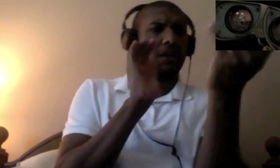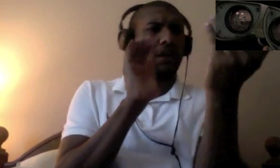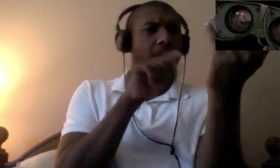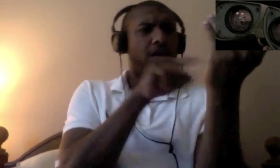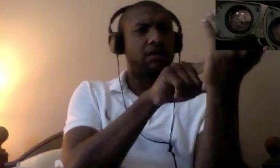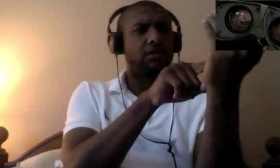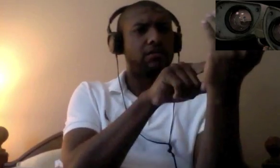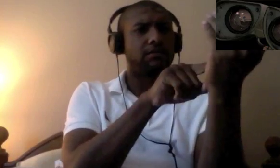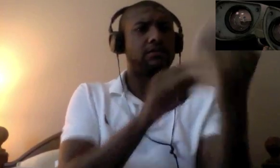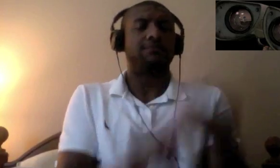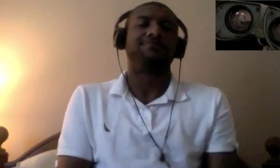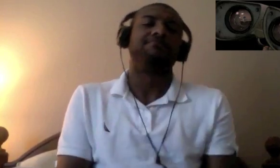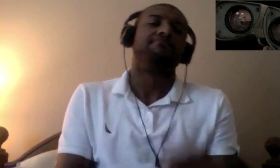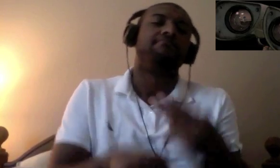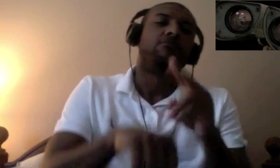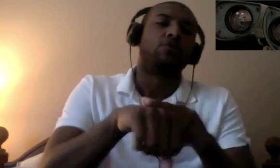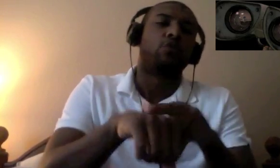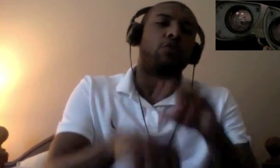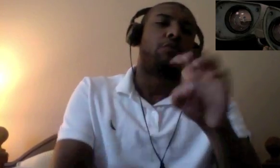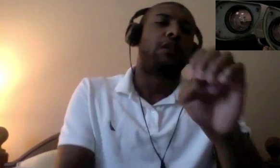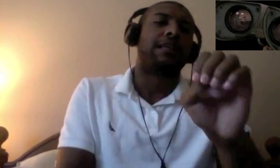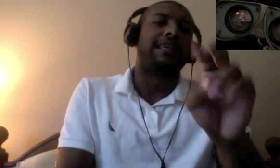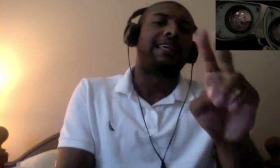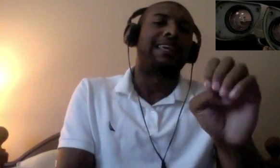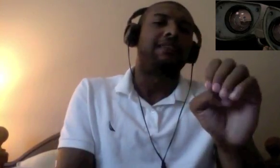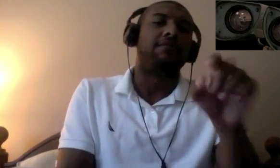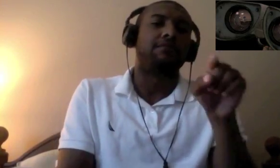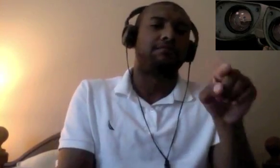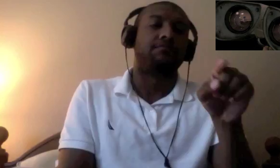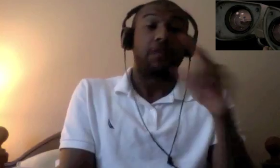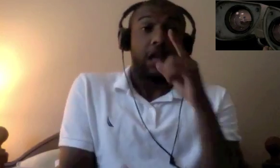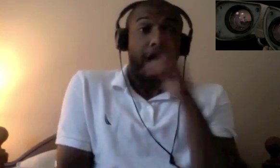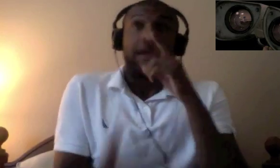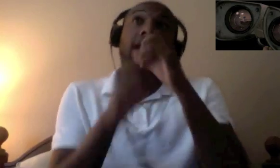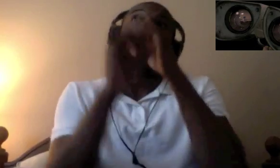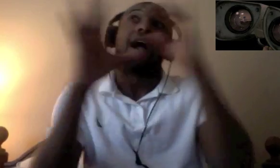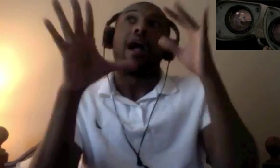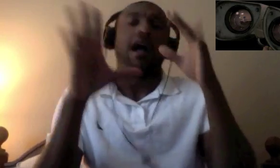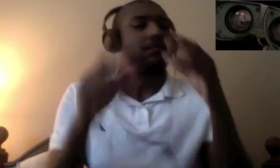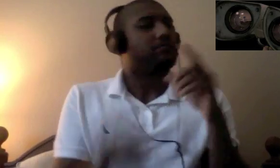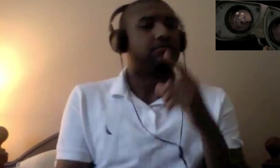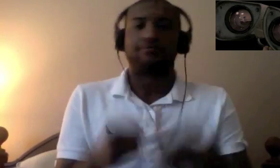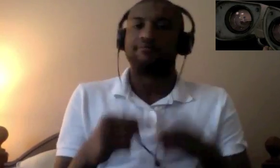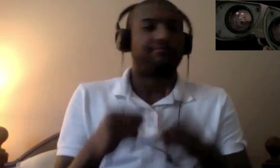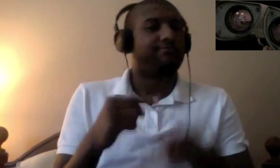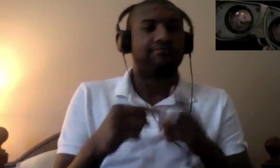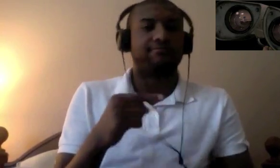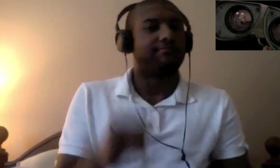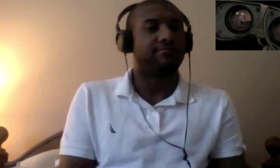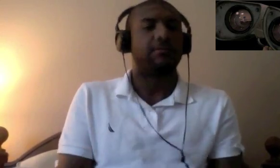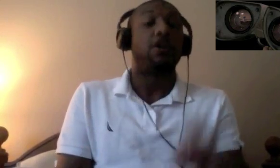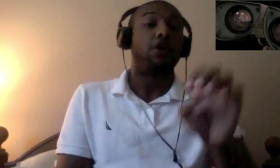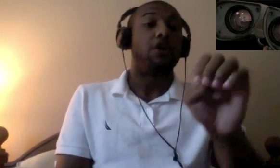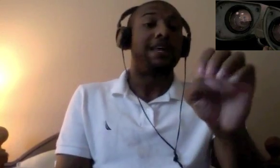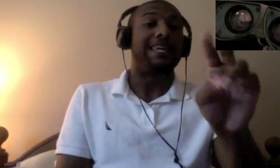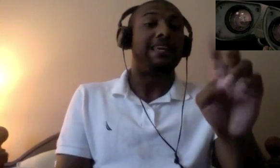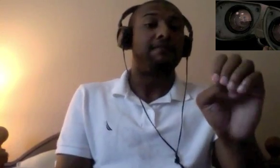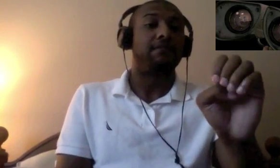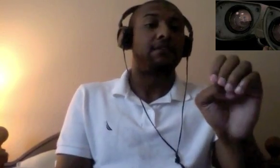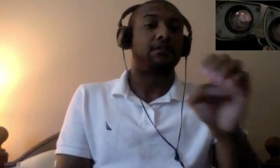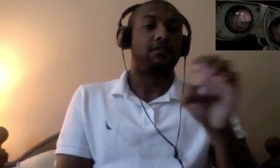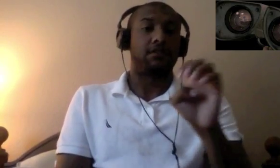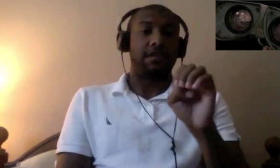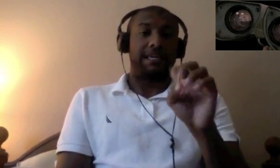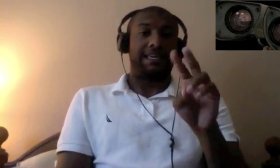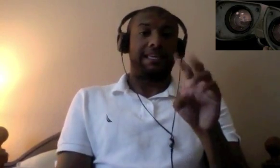eyes, usually Eve. So we couldn't just use some faked abstract image on lenses. So here we have Eve on the first lens, we put Eve